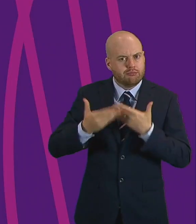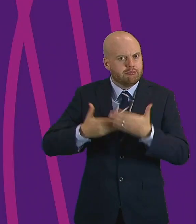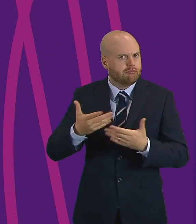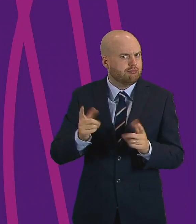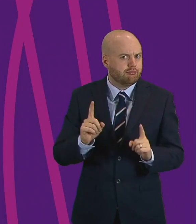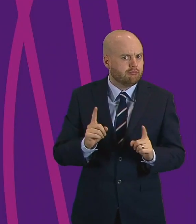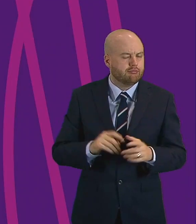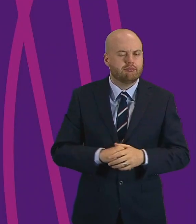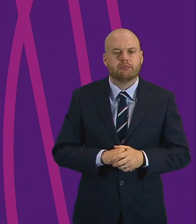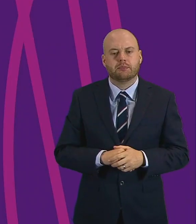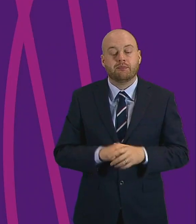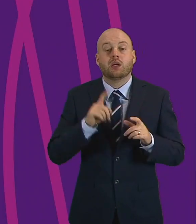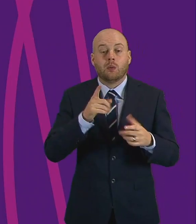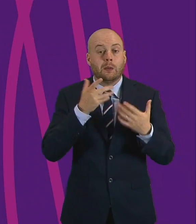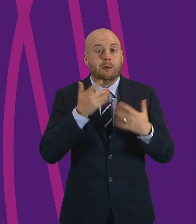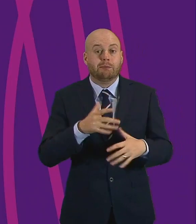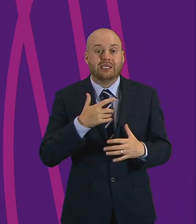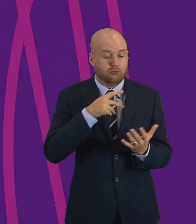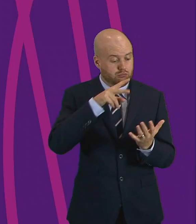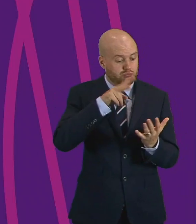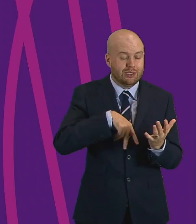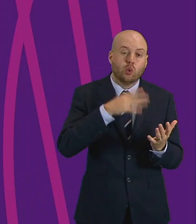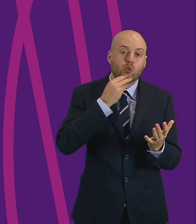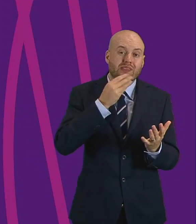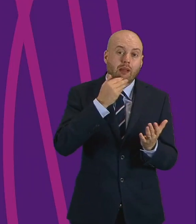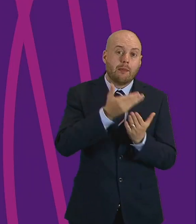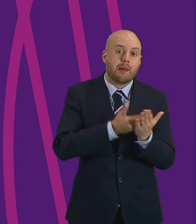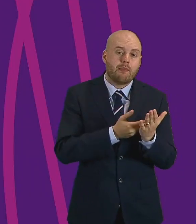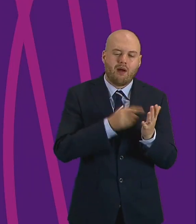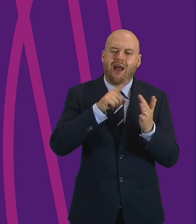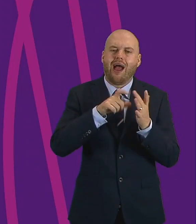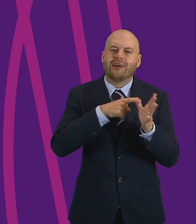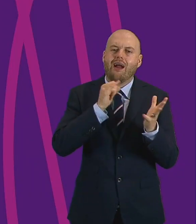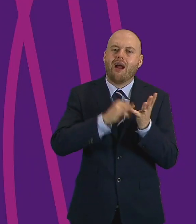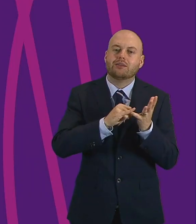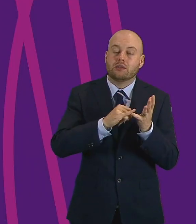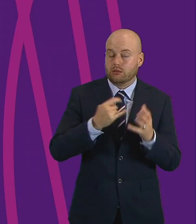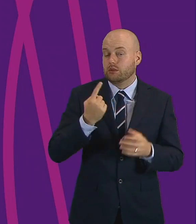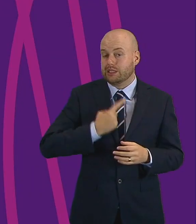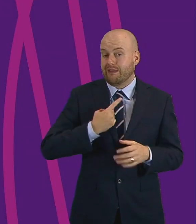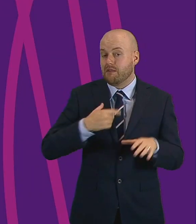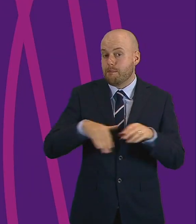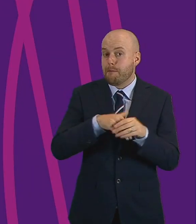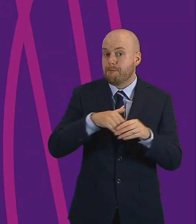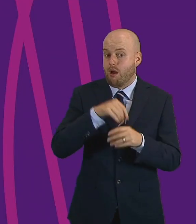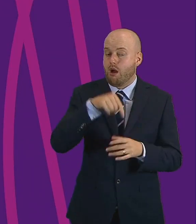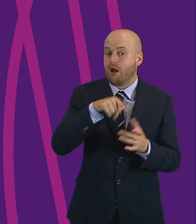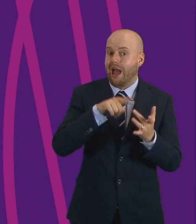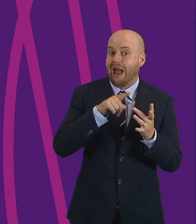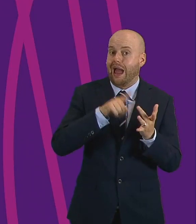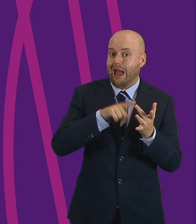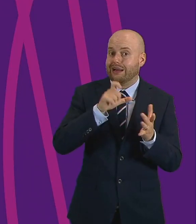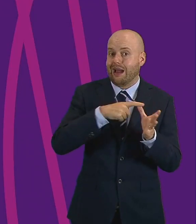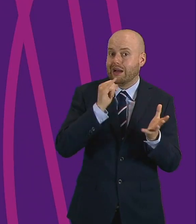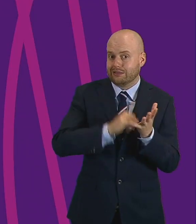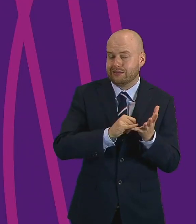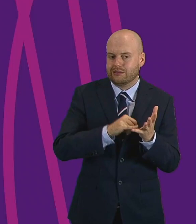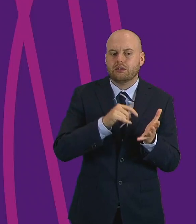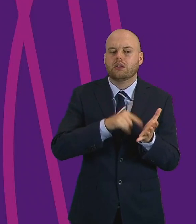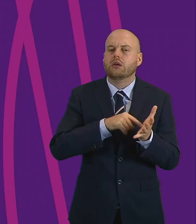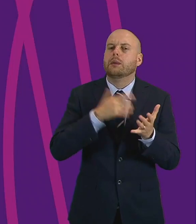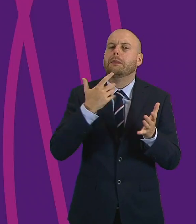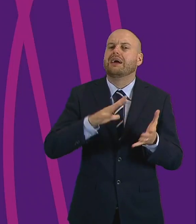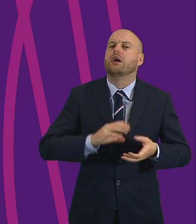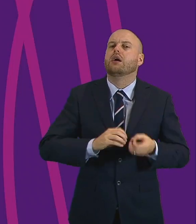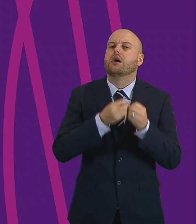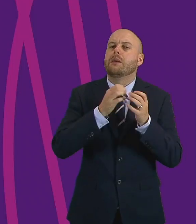reading a very useful paper produced by ICAS, and I should say I'm a member of the Institute of Chartered Accountants of Scotland, which was produced in May,